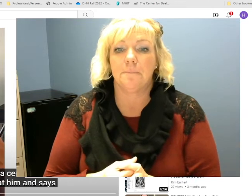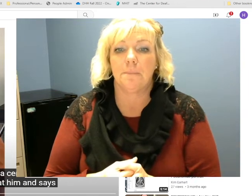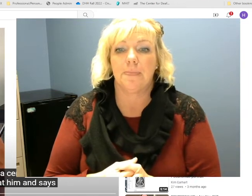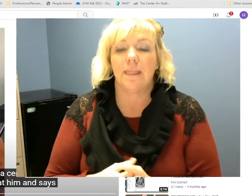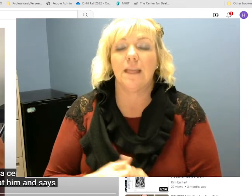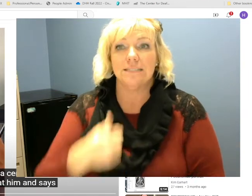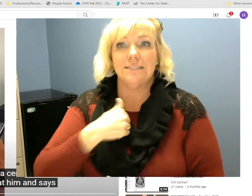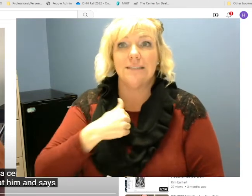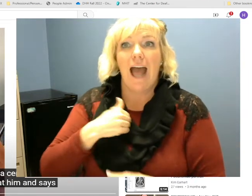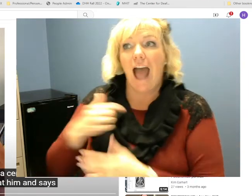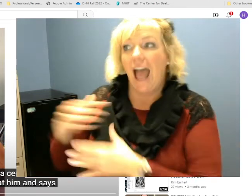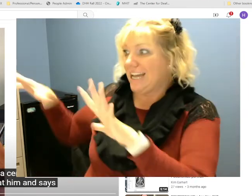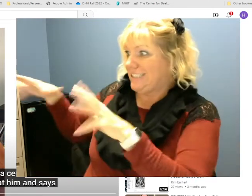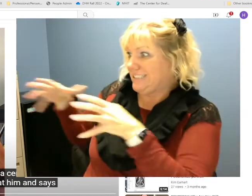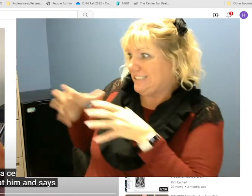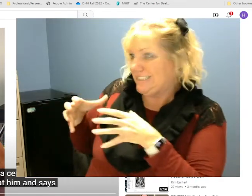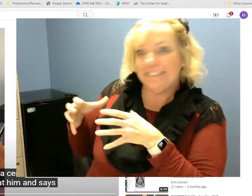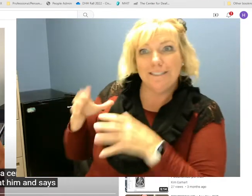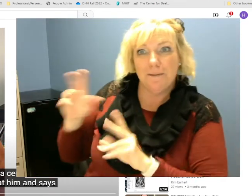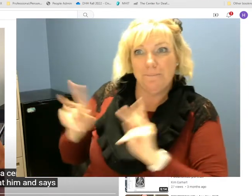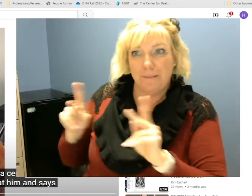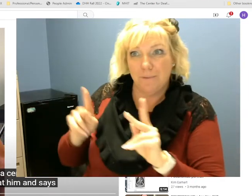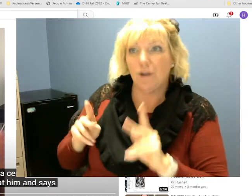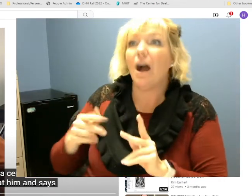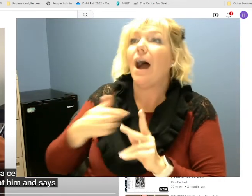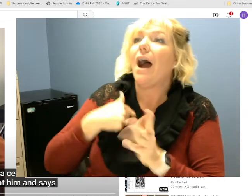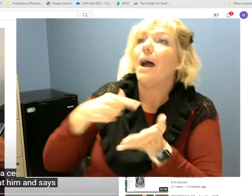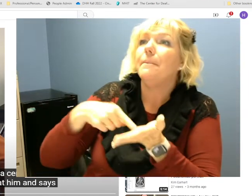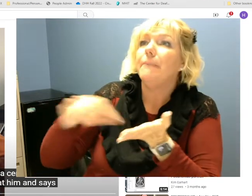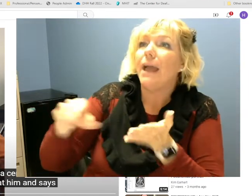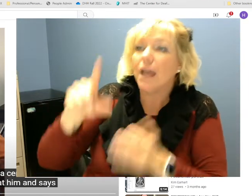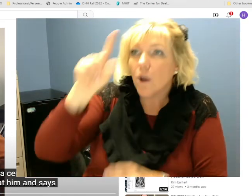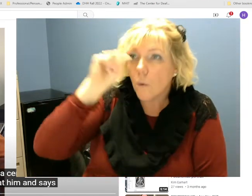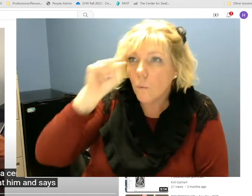a special rate, say 1.50 cents. And